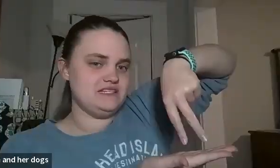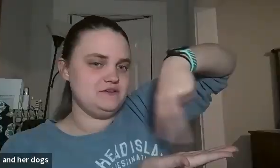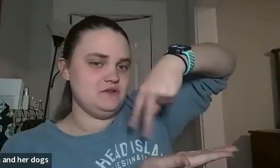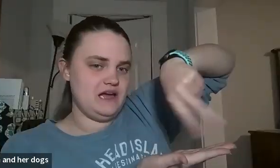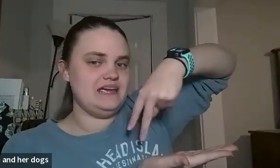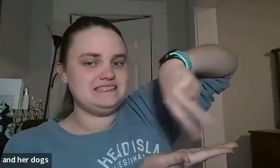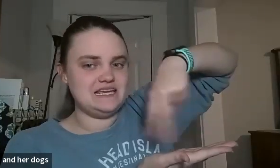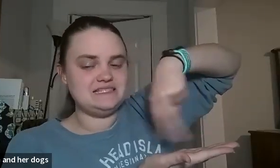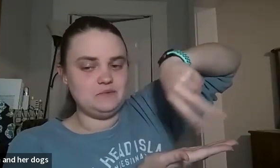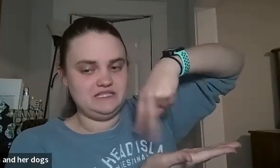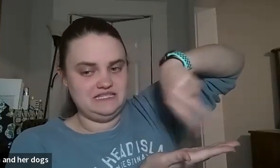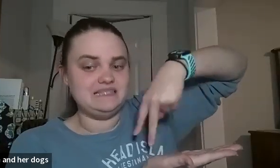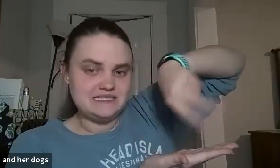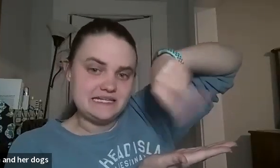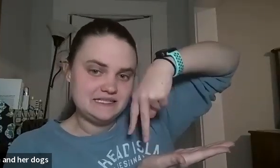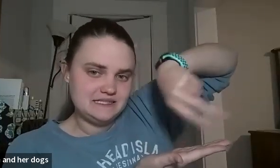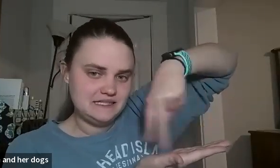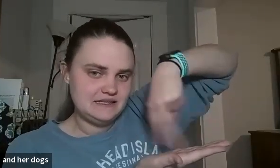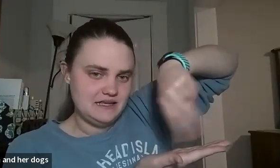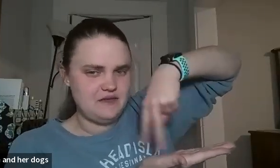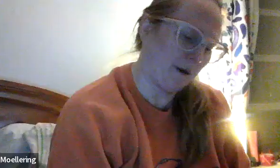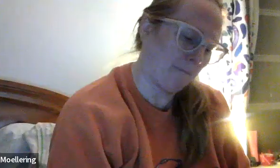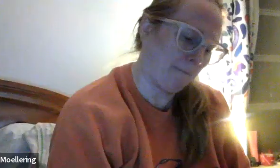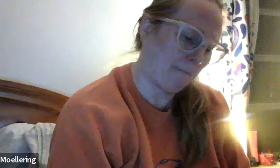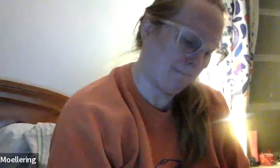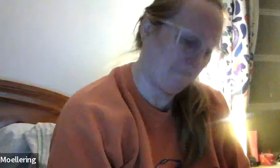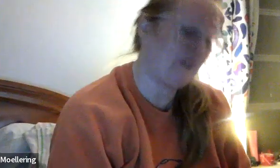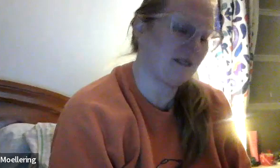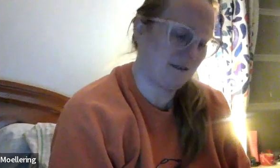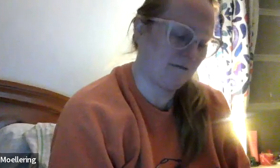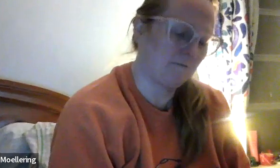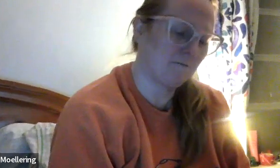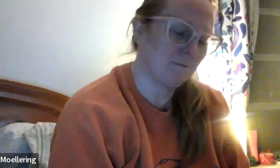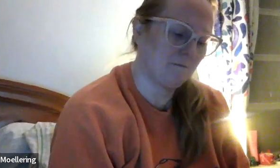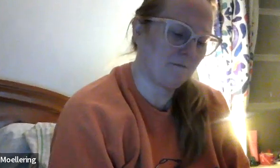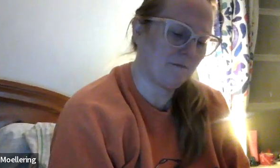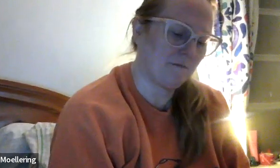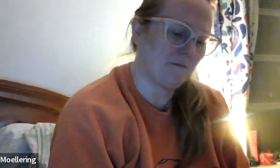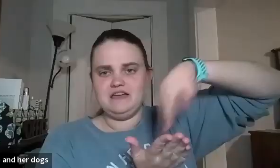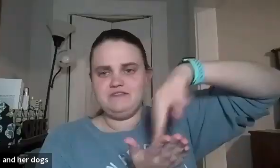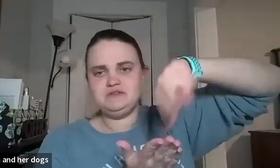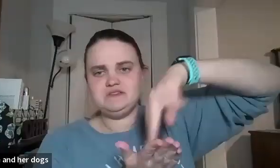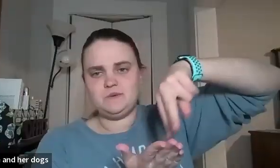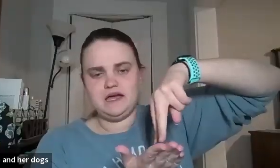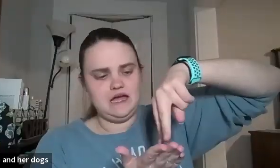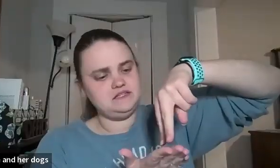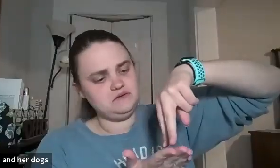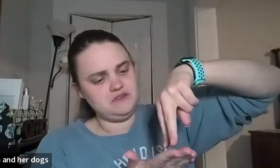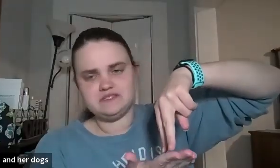if you look at it, it's like someone's dancing. Gotcha. If that makes sense. Yes. But if you do it this way, I don't think that's going